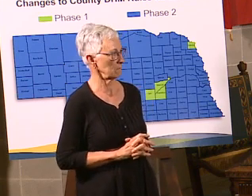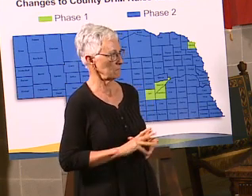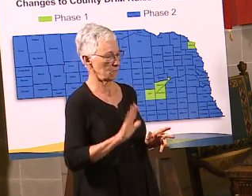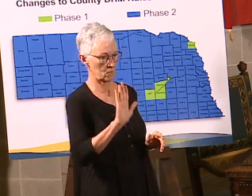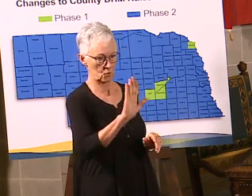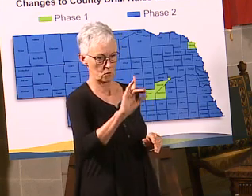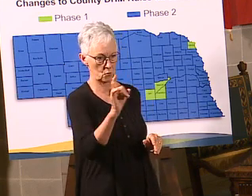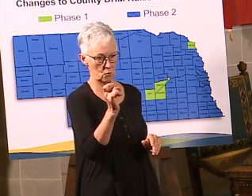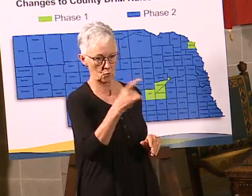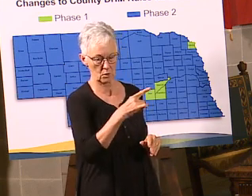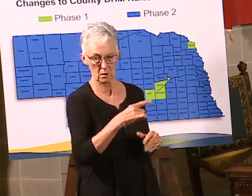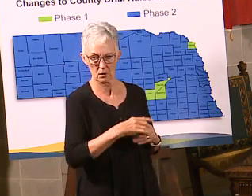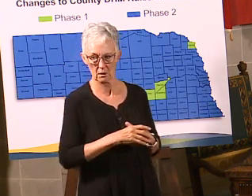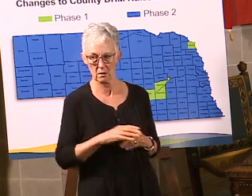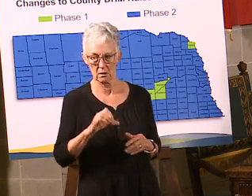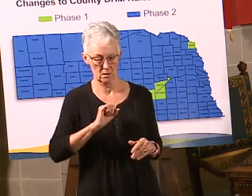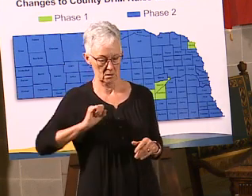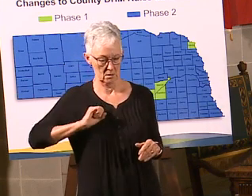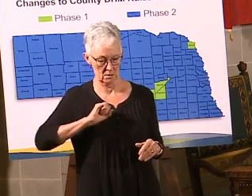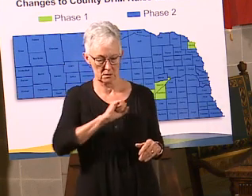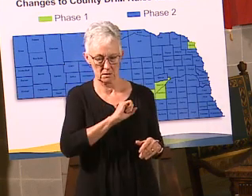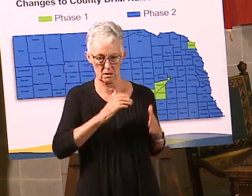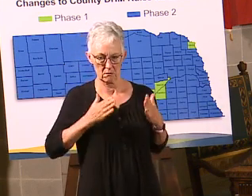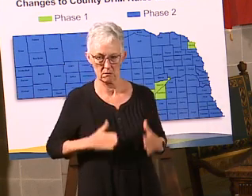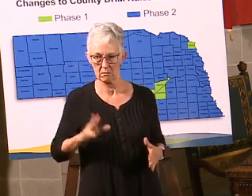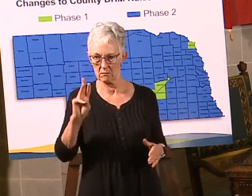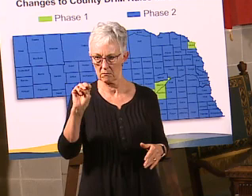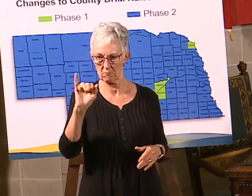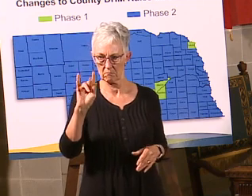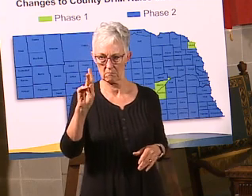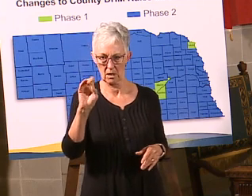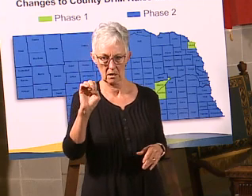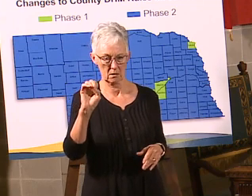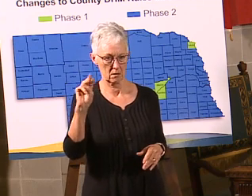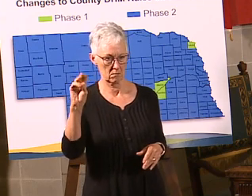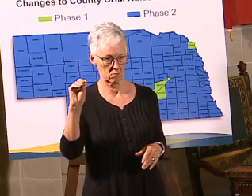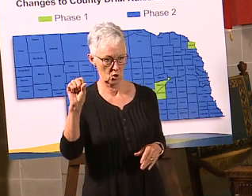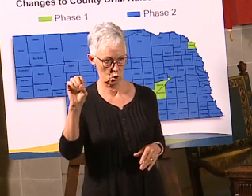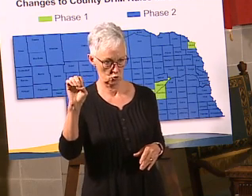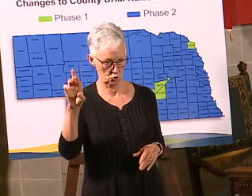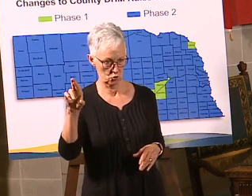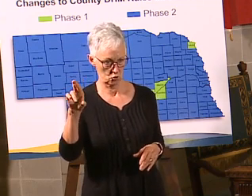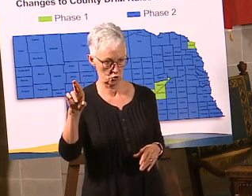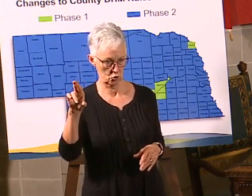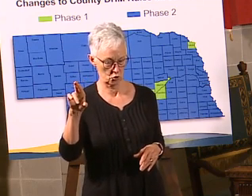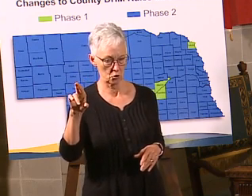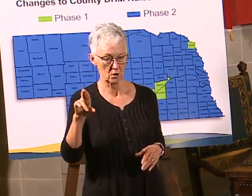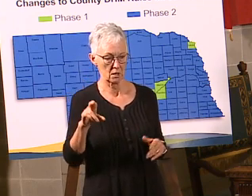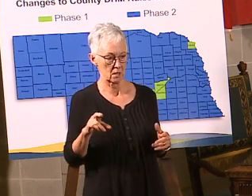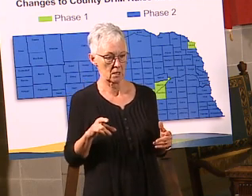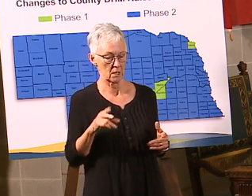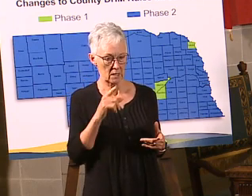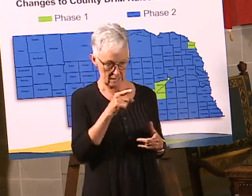question was, State Senator Mike Moser has been developed coronavirus and is hospitalized for it. And so first of all, I've been praying for him